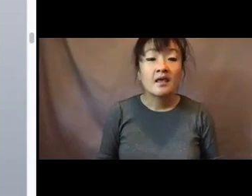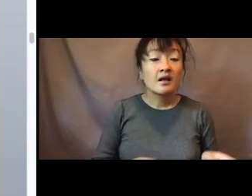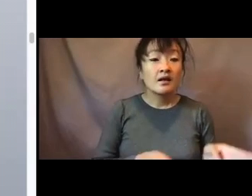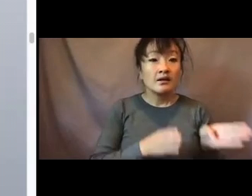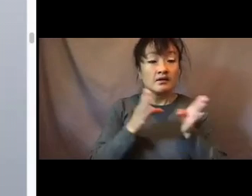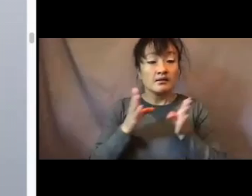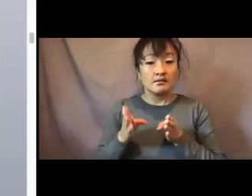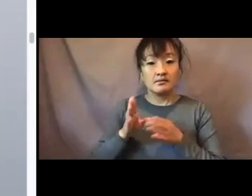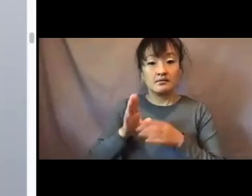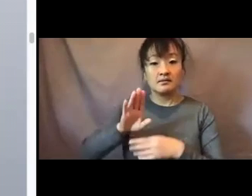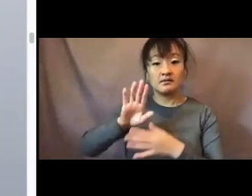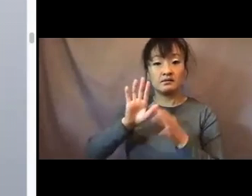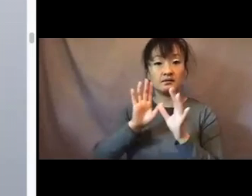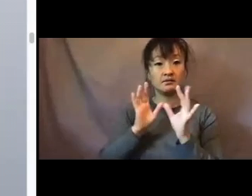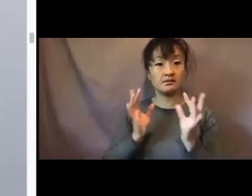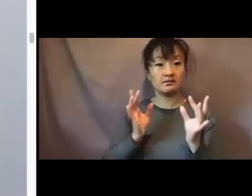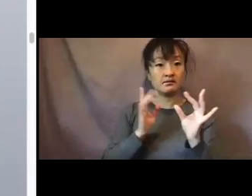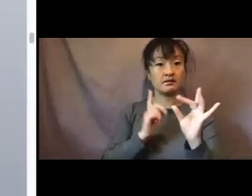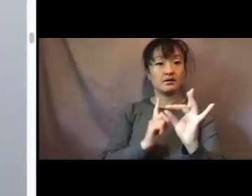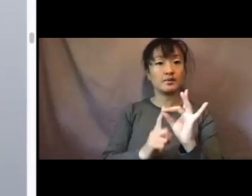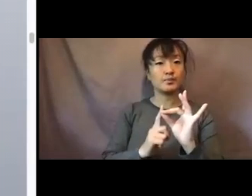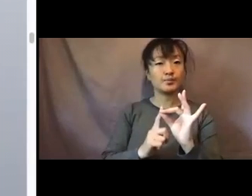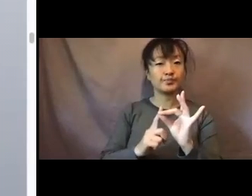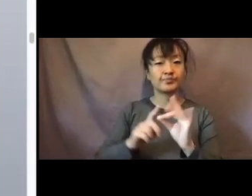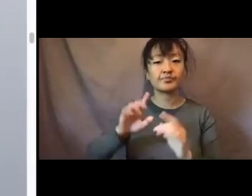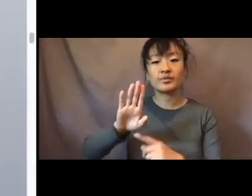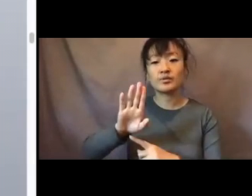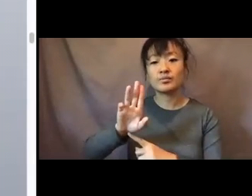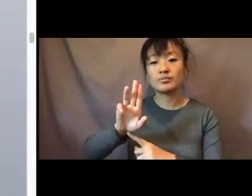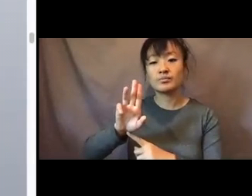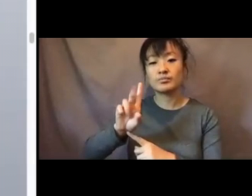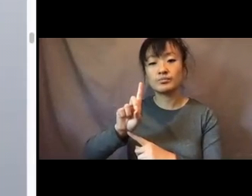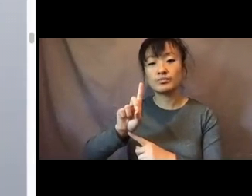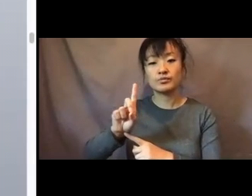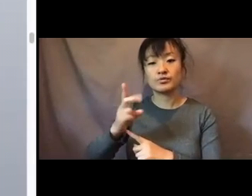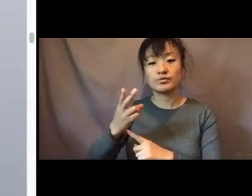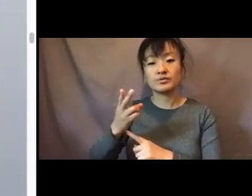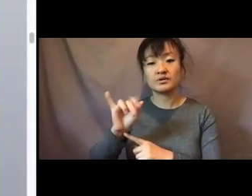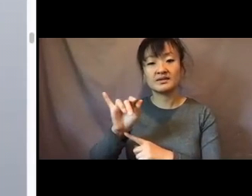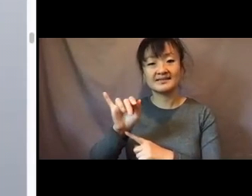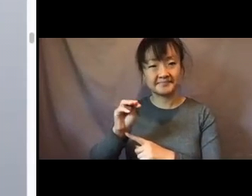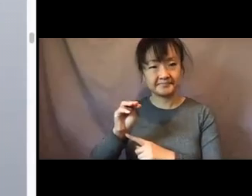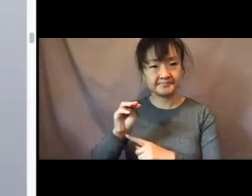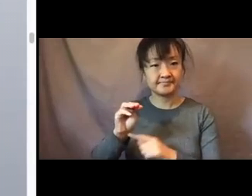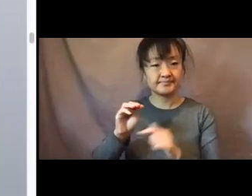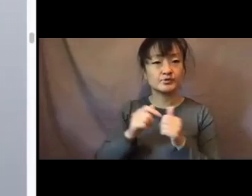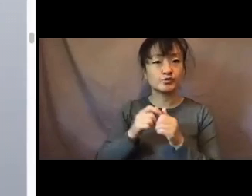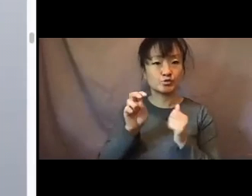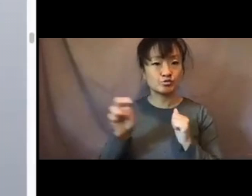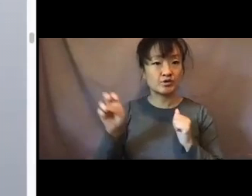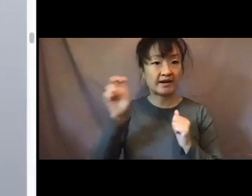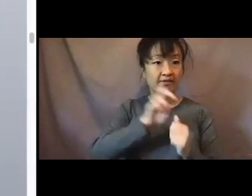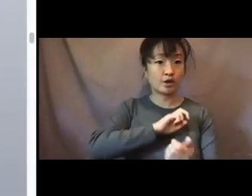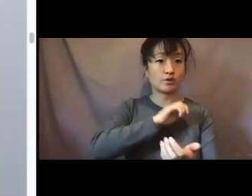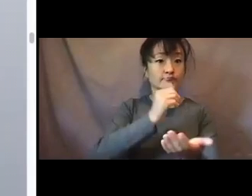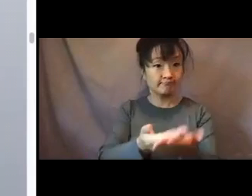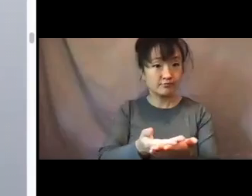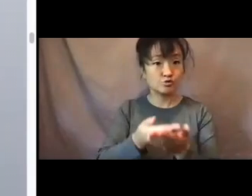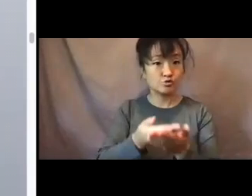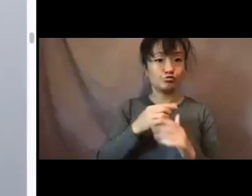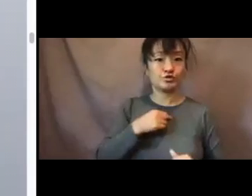from what is now we refer to as India, came to China, traveling east from